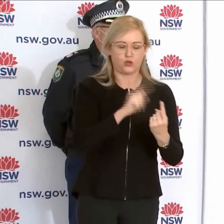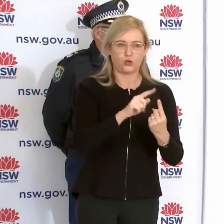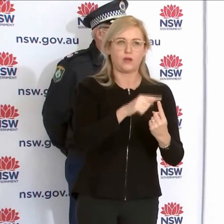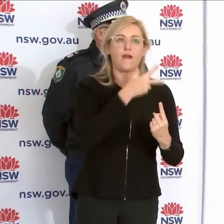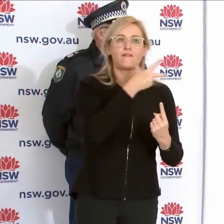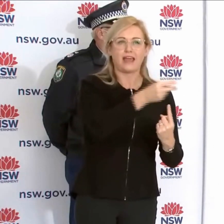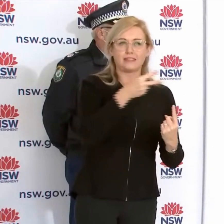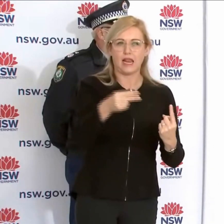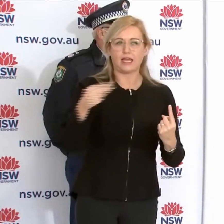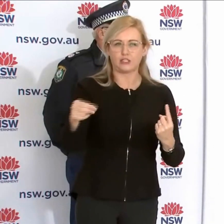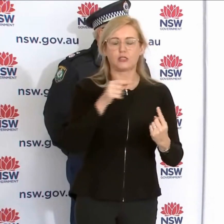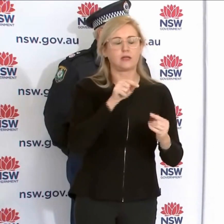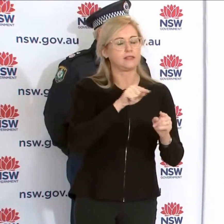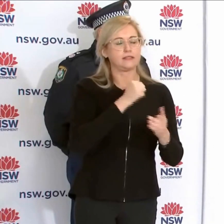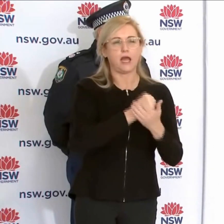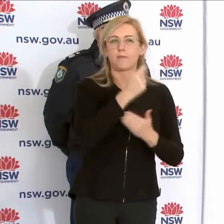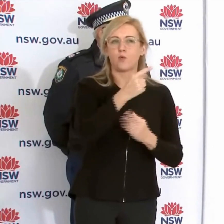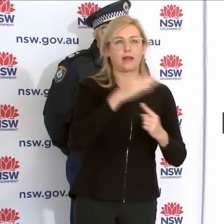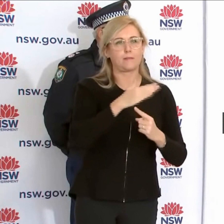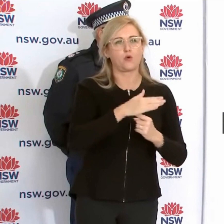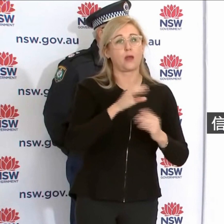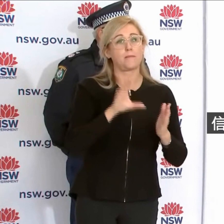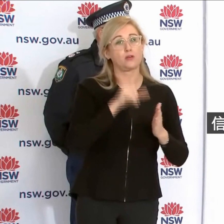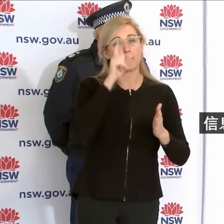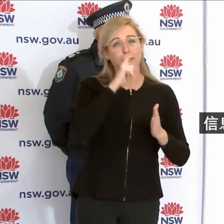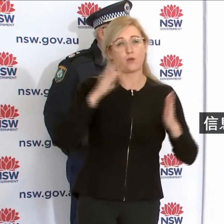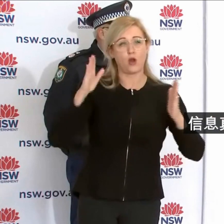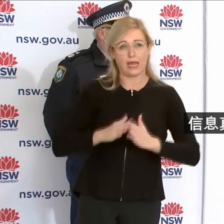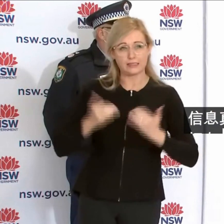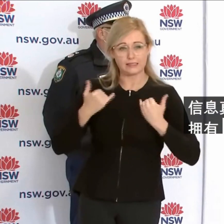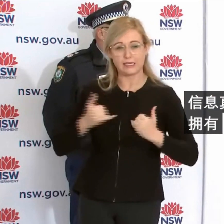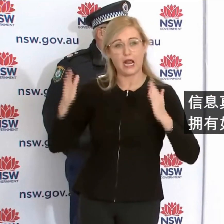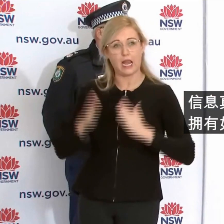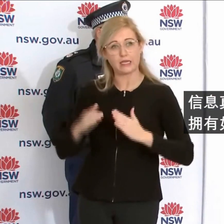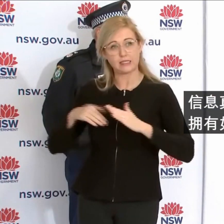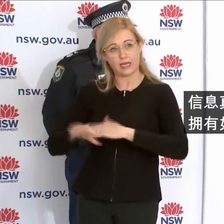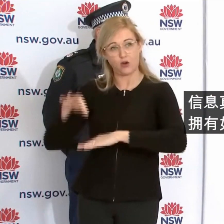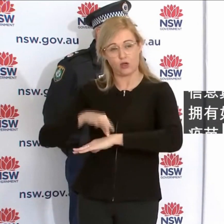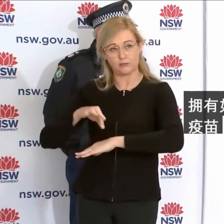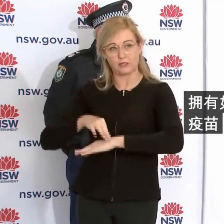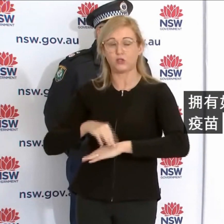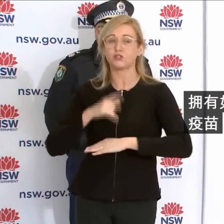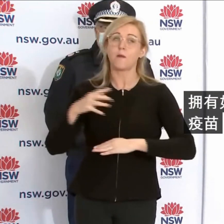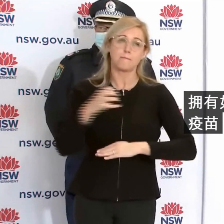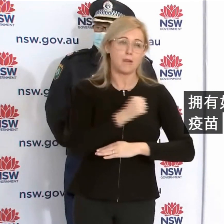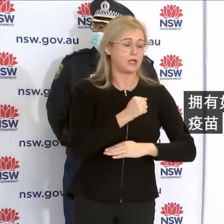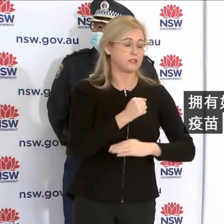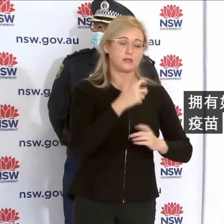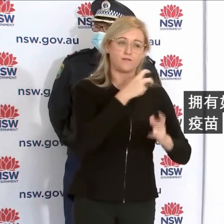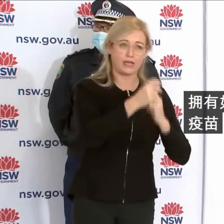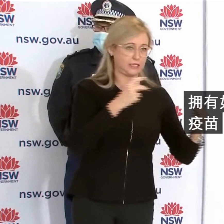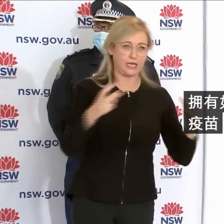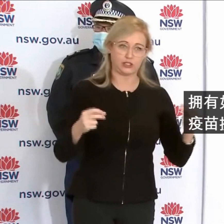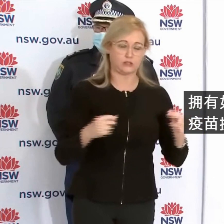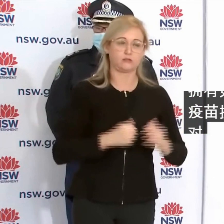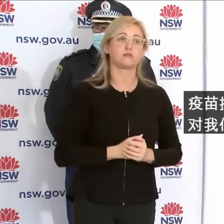have, the less people that will be in hospital and ICU, the less pressure on our health system. So it's really important for us to have those high vaccination rates. But